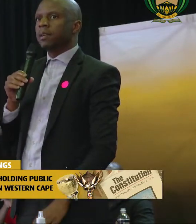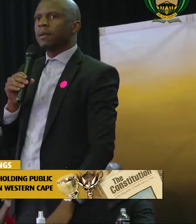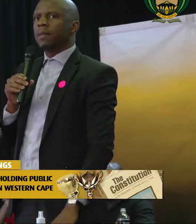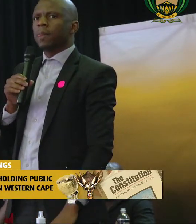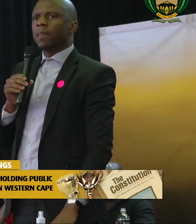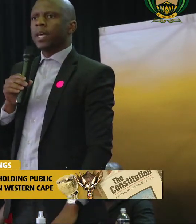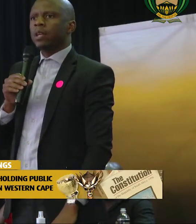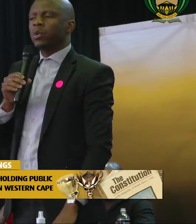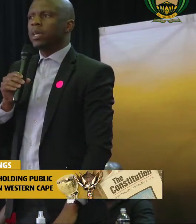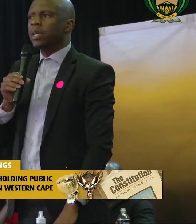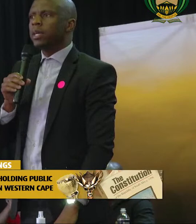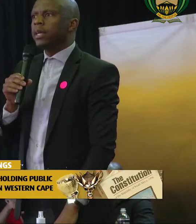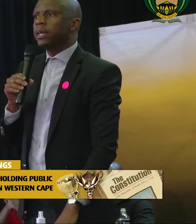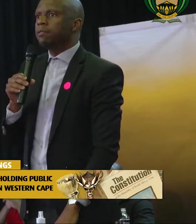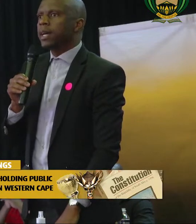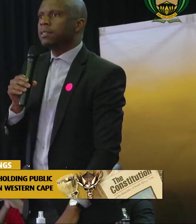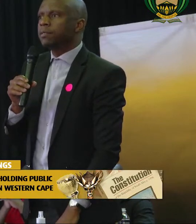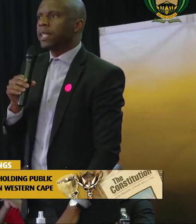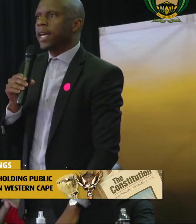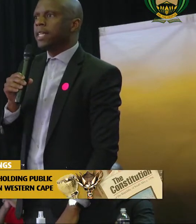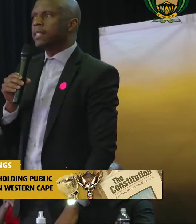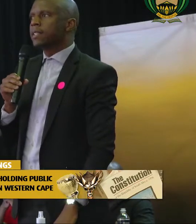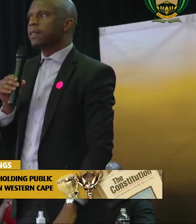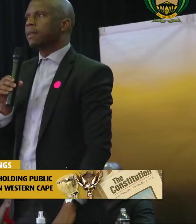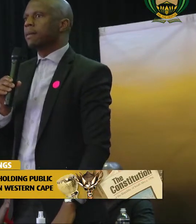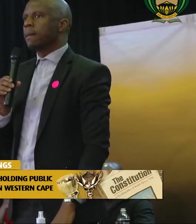submissions. Can we invite further hands?